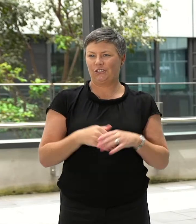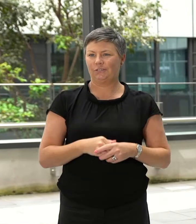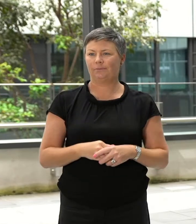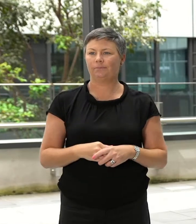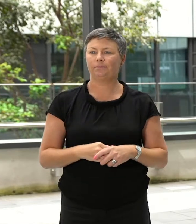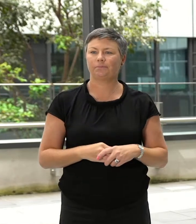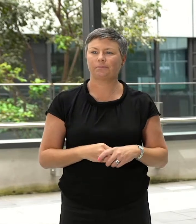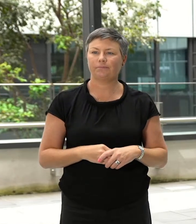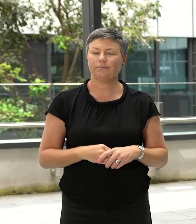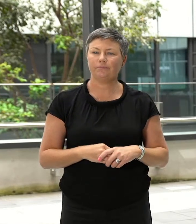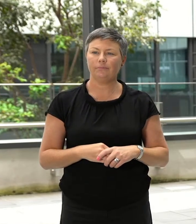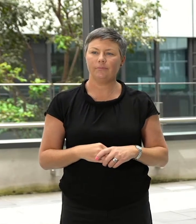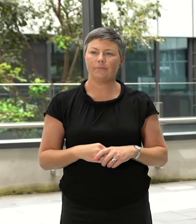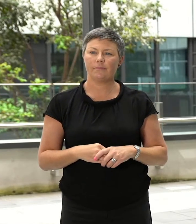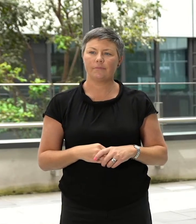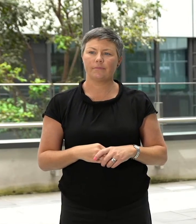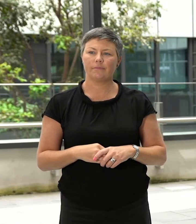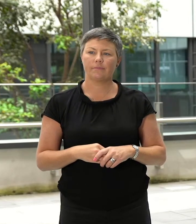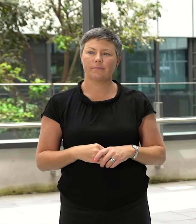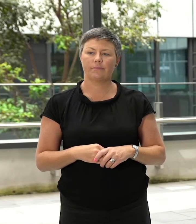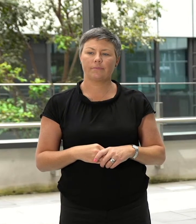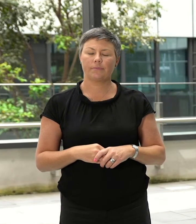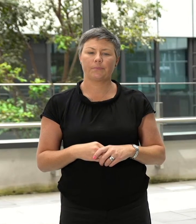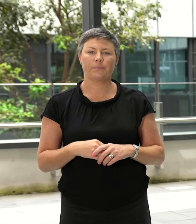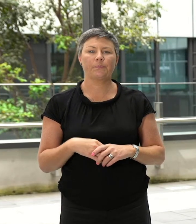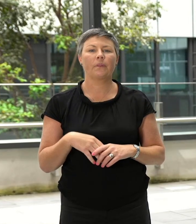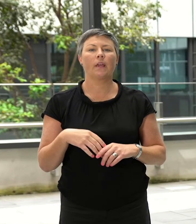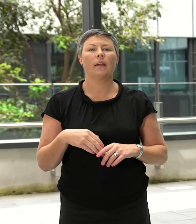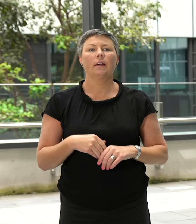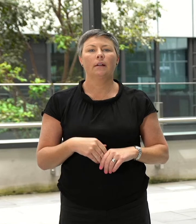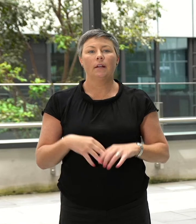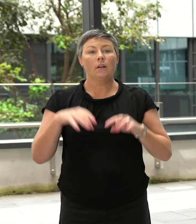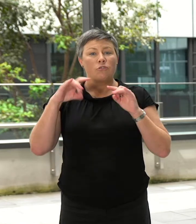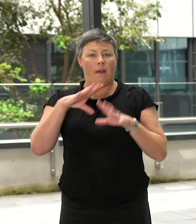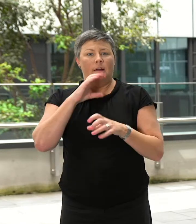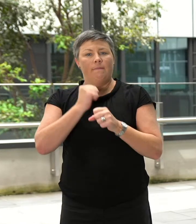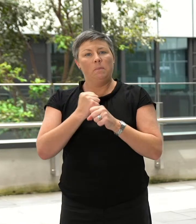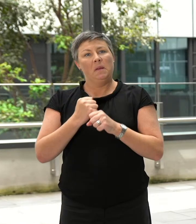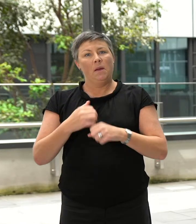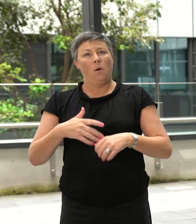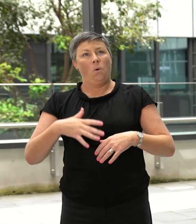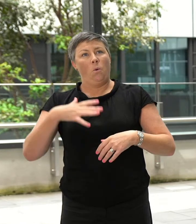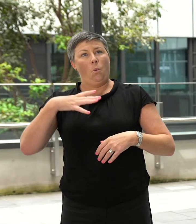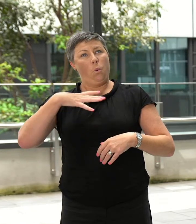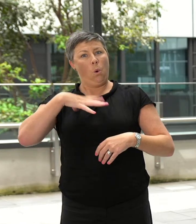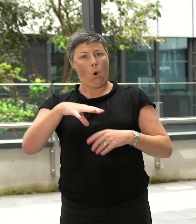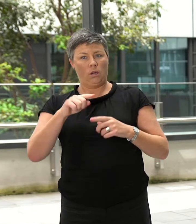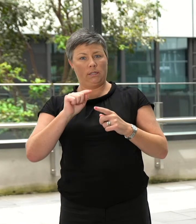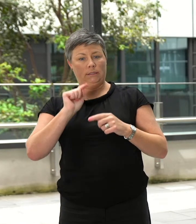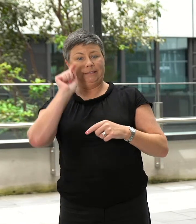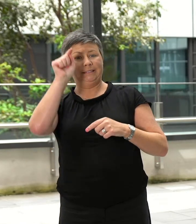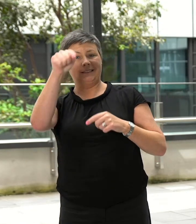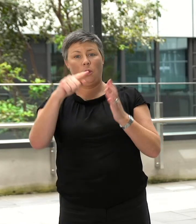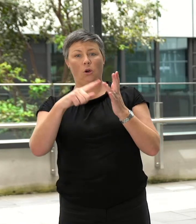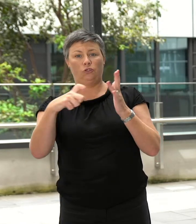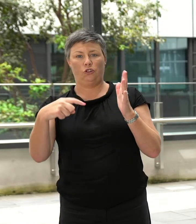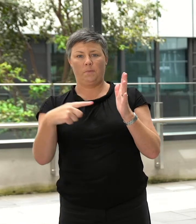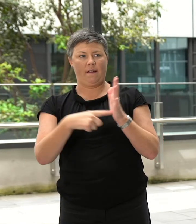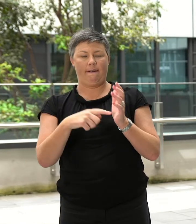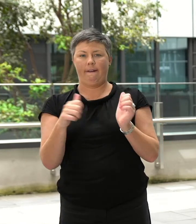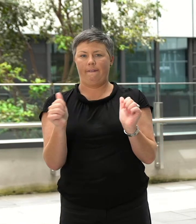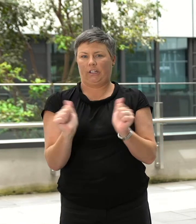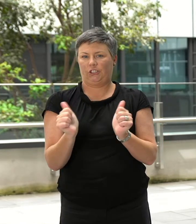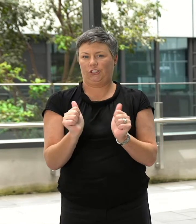When? Well, we know the Commonwealth has set a time frame for the end of October. Now, let's be clear,